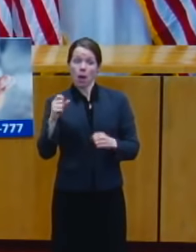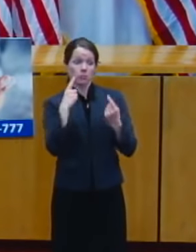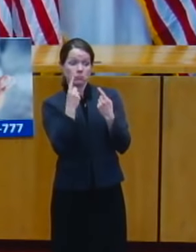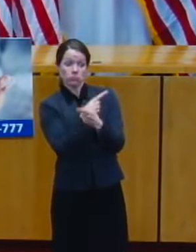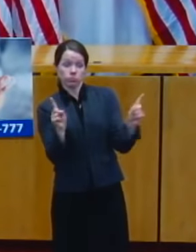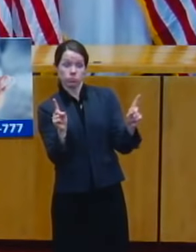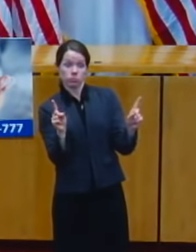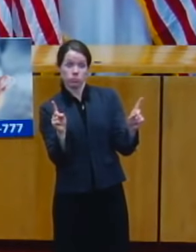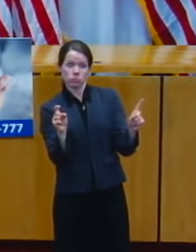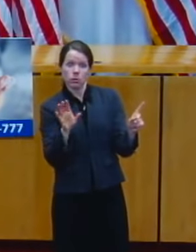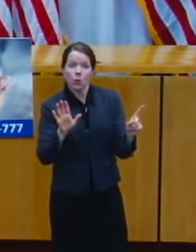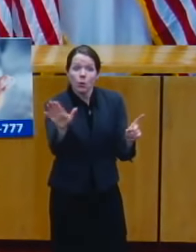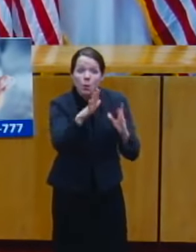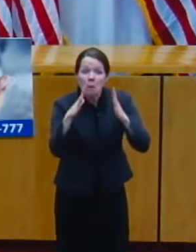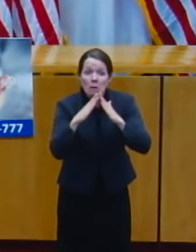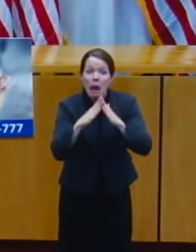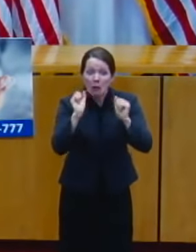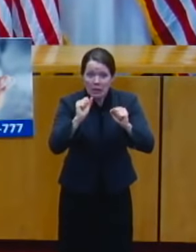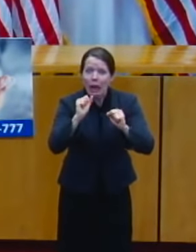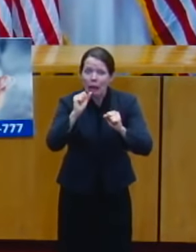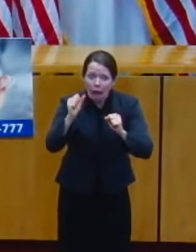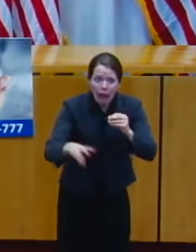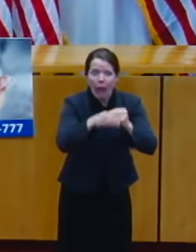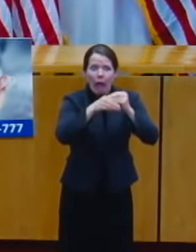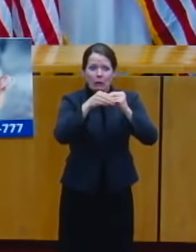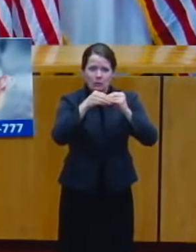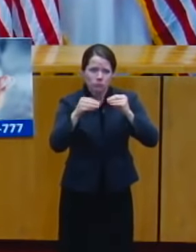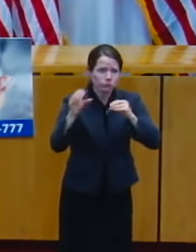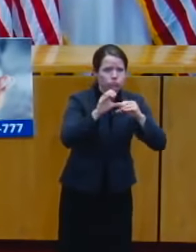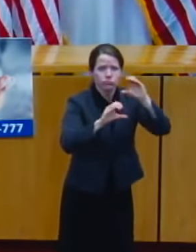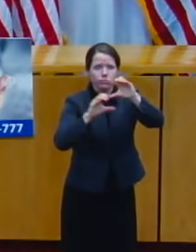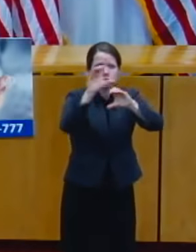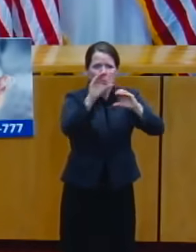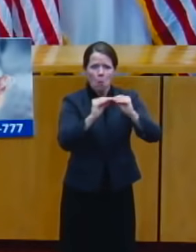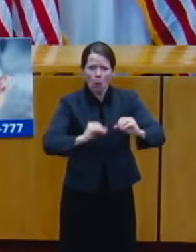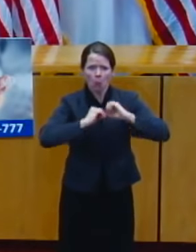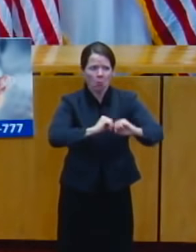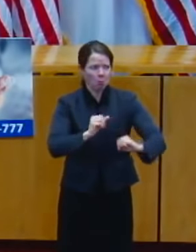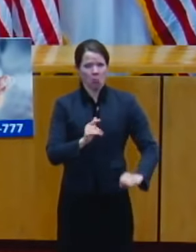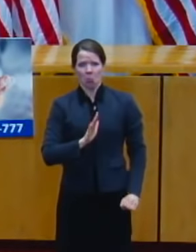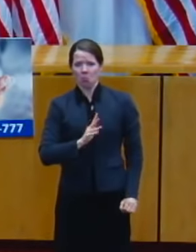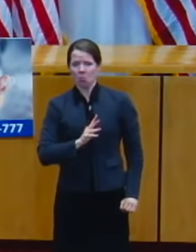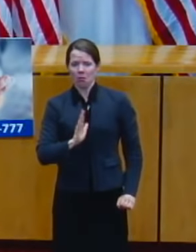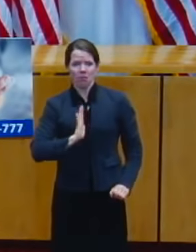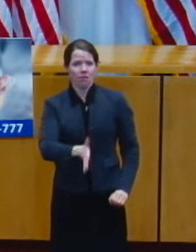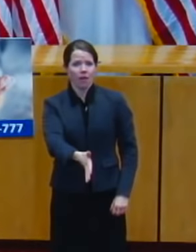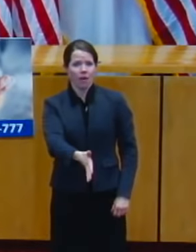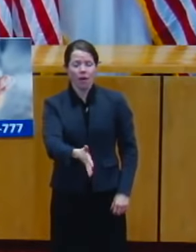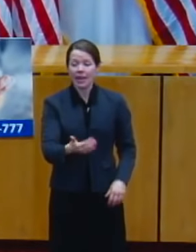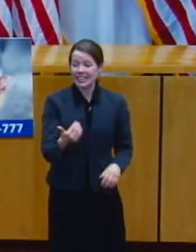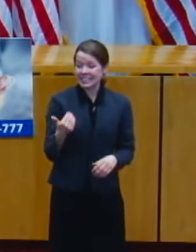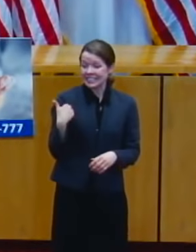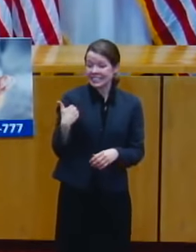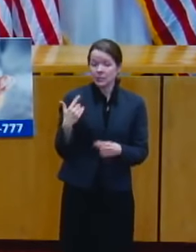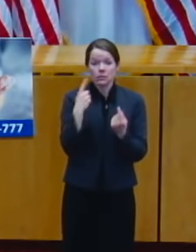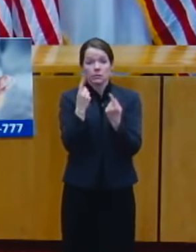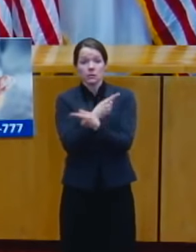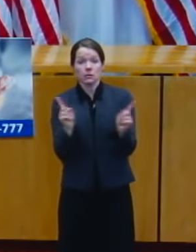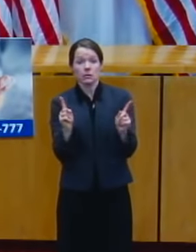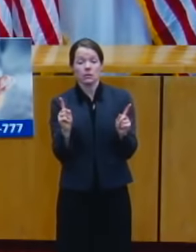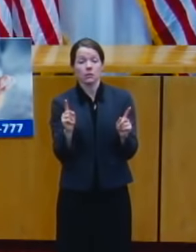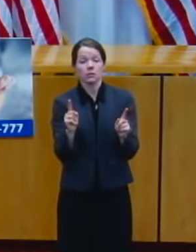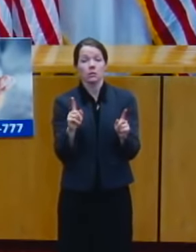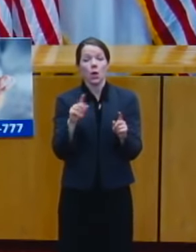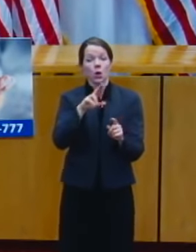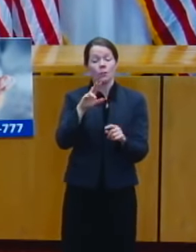Part of why we made the decision that we made last week to ban parking at all of the state's beaches was because we heard from some